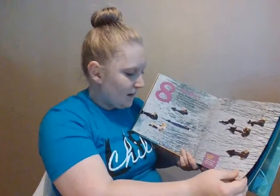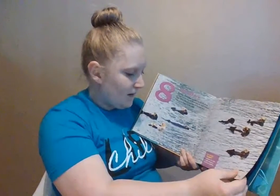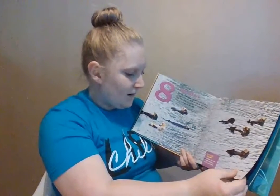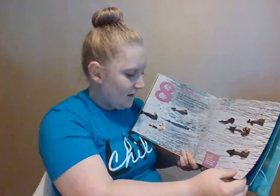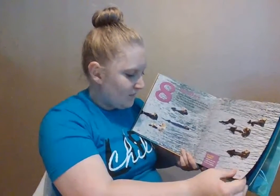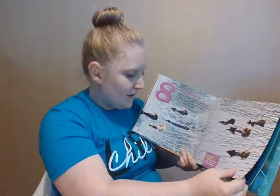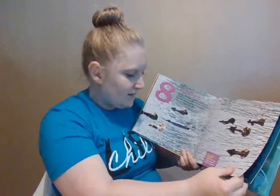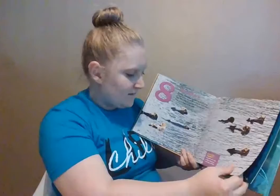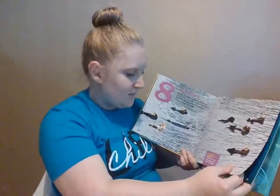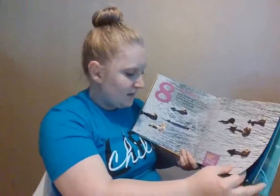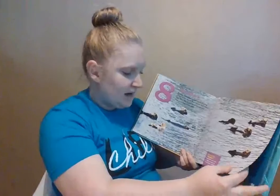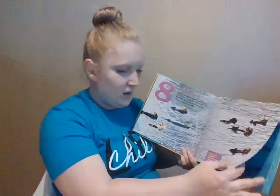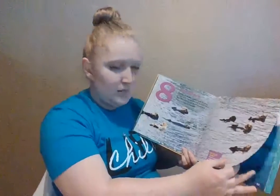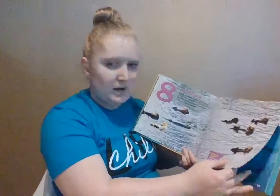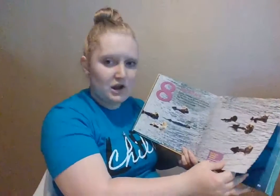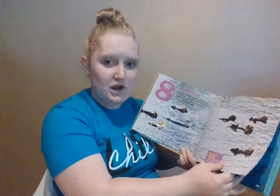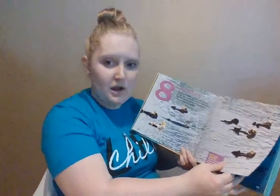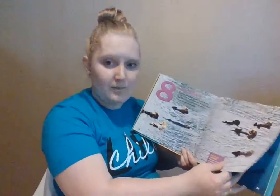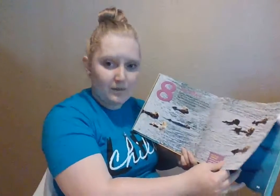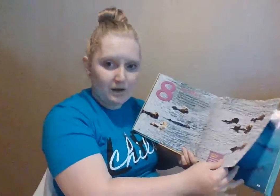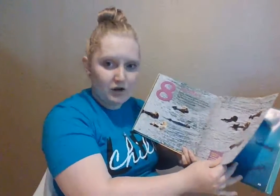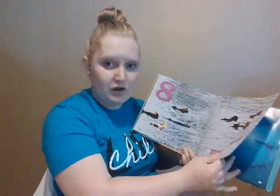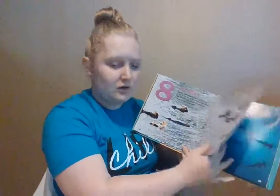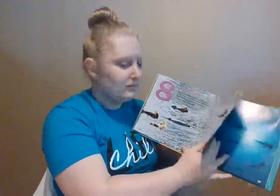other objects to break open shellfish?